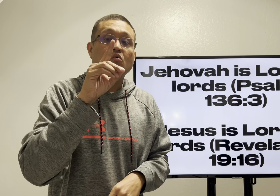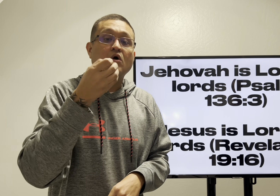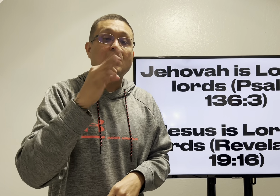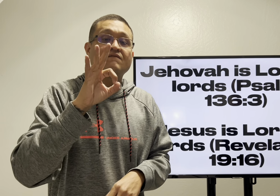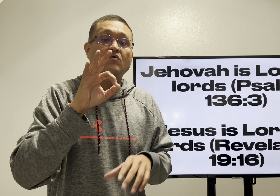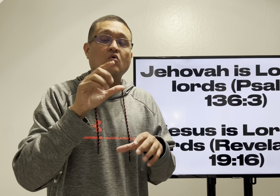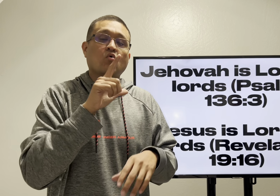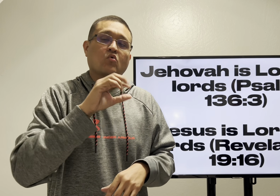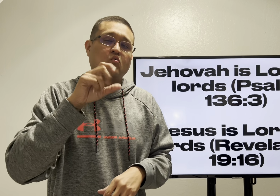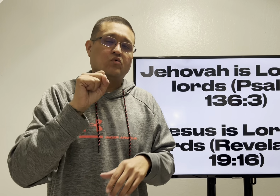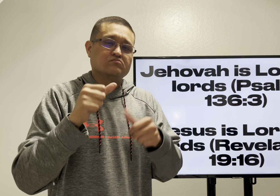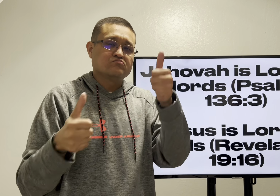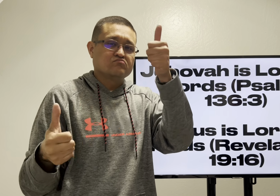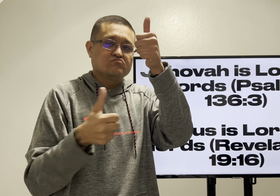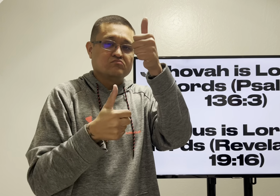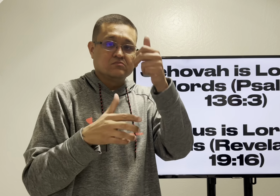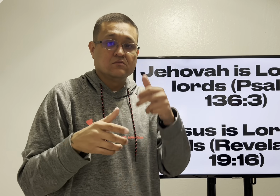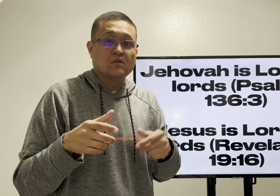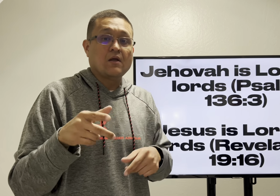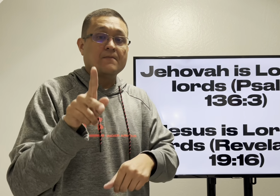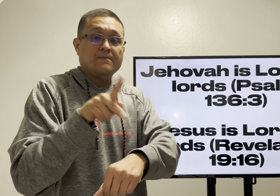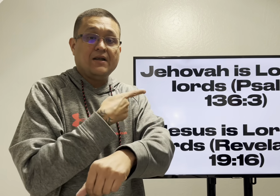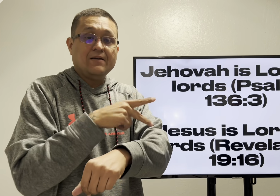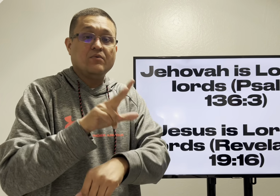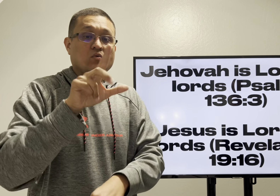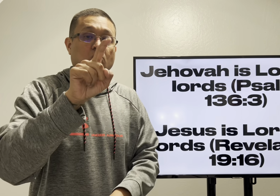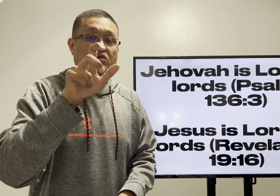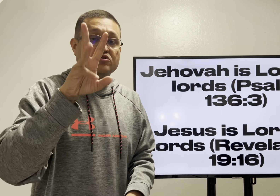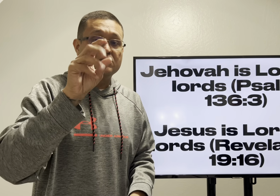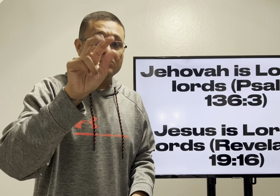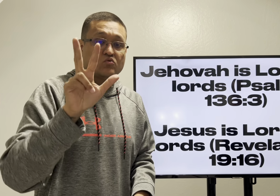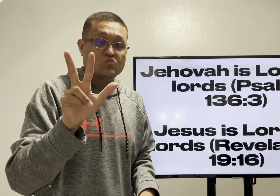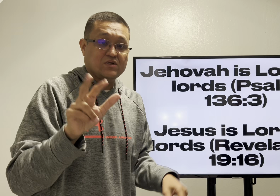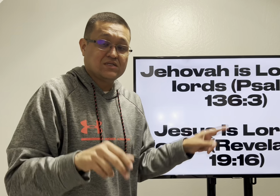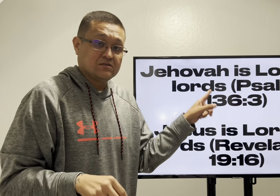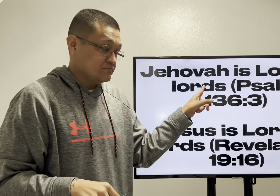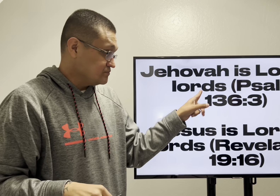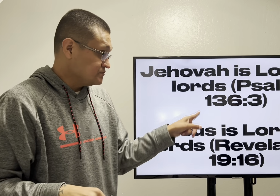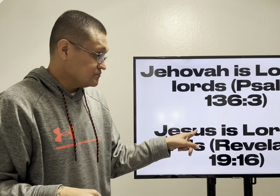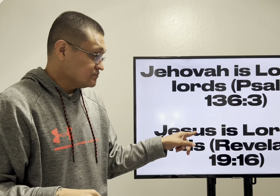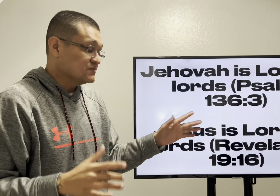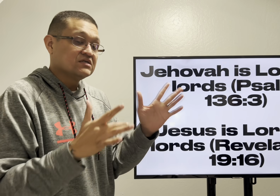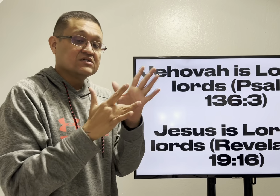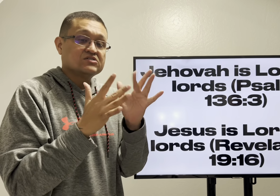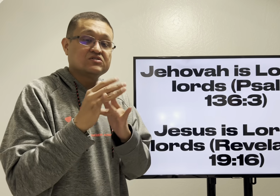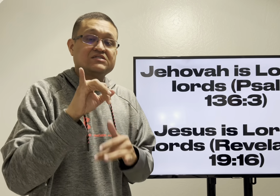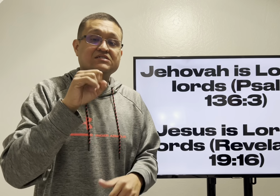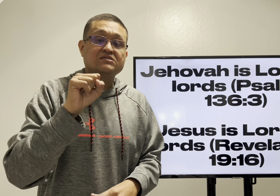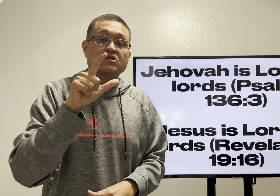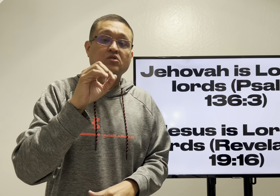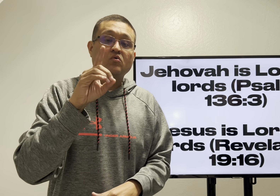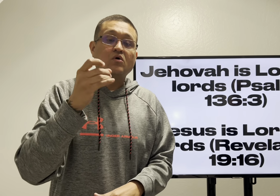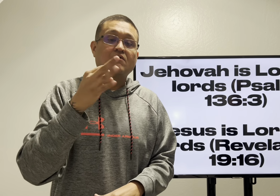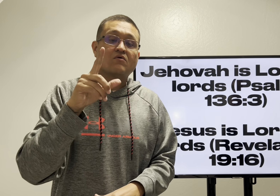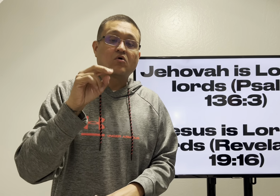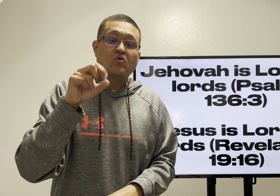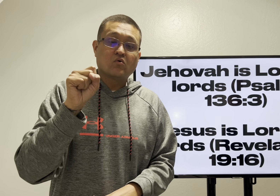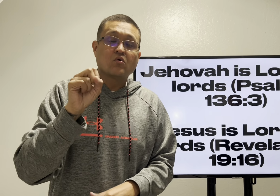Now we have Jehovah as Lord of Lords. In Psalms 136 and 3. Jesus is Lord of